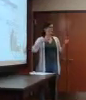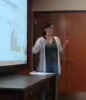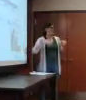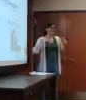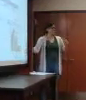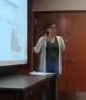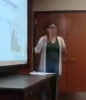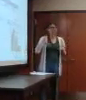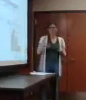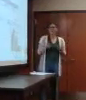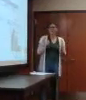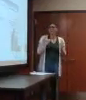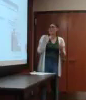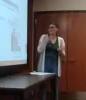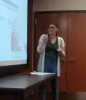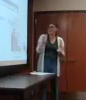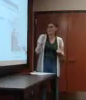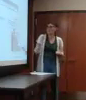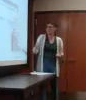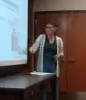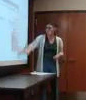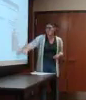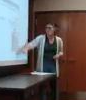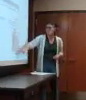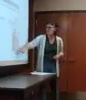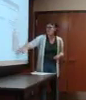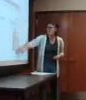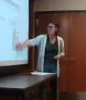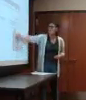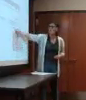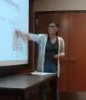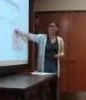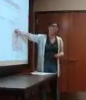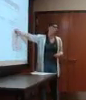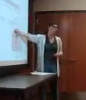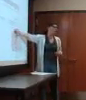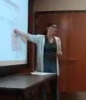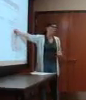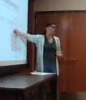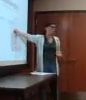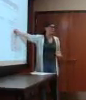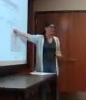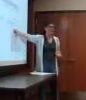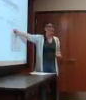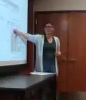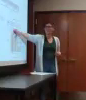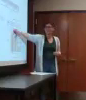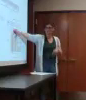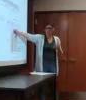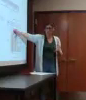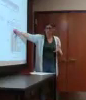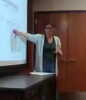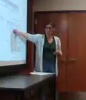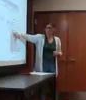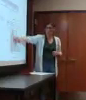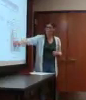lot of noun phrases. That's when you mostly need a noun phrase because you need to be explicit about what's going on. The adults almost use 100% noun phrases